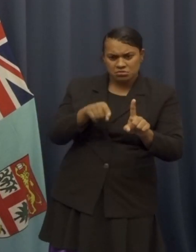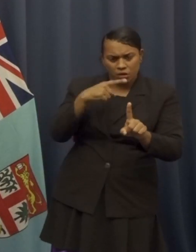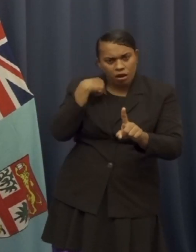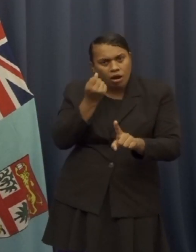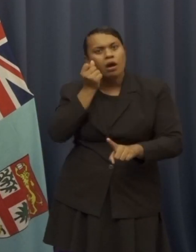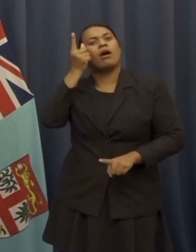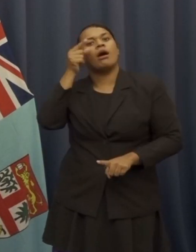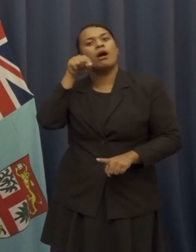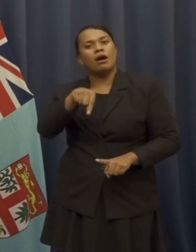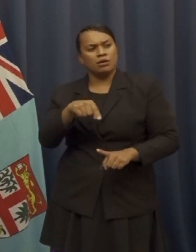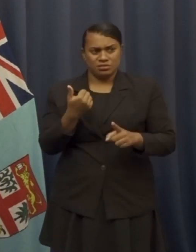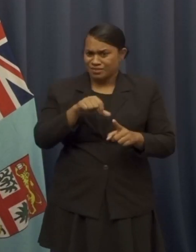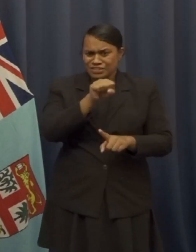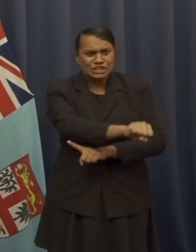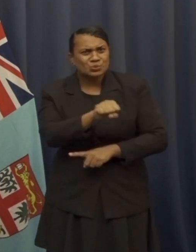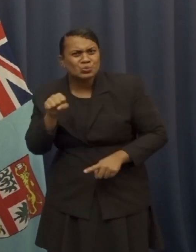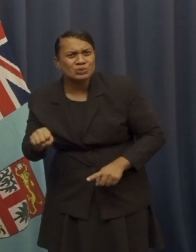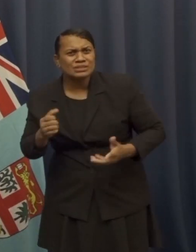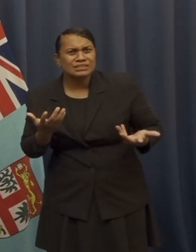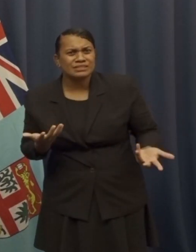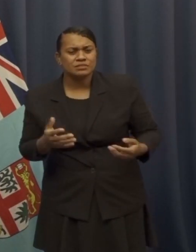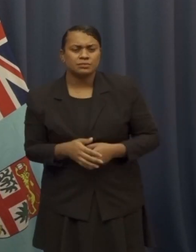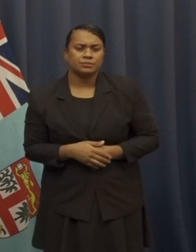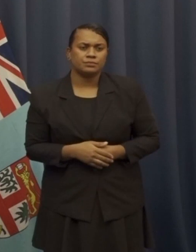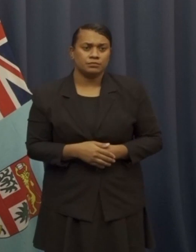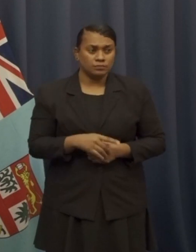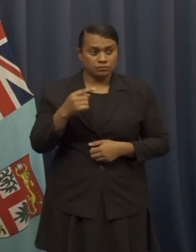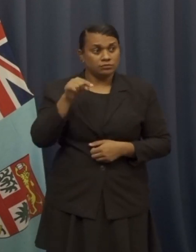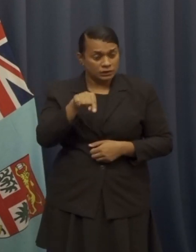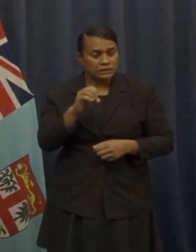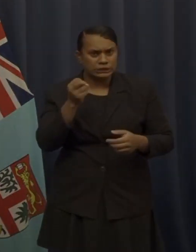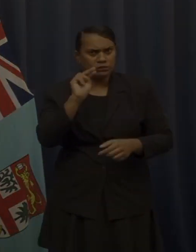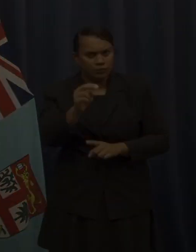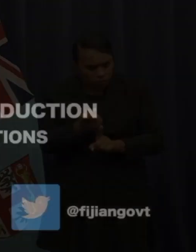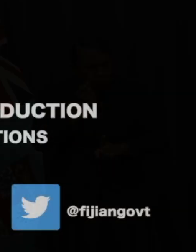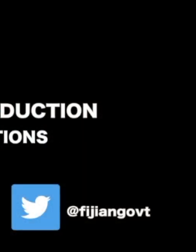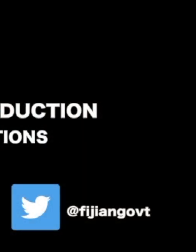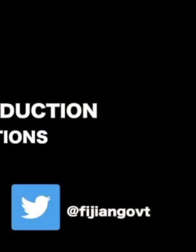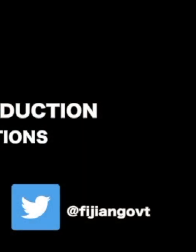and in particular adherence to these confinement measures that have actually been put in place.